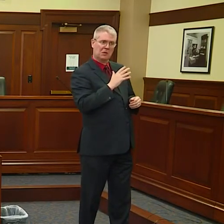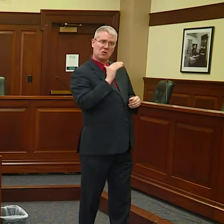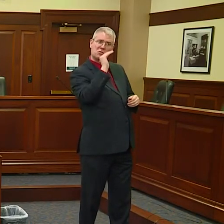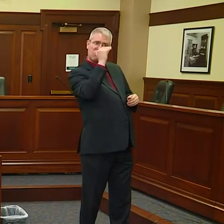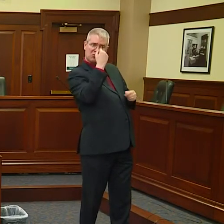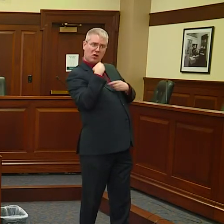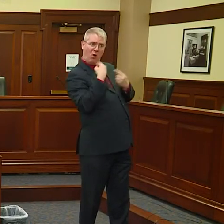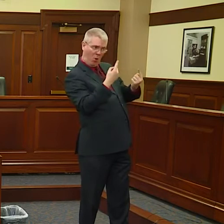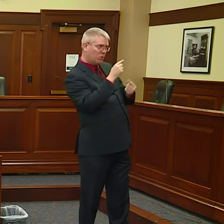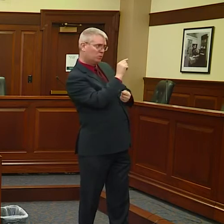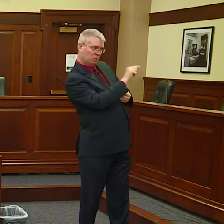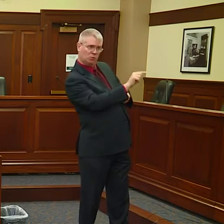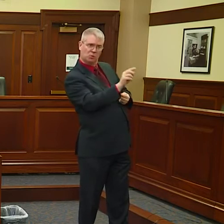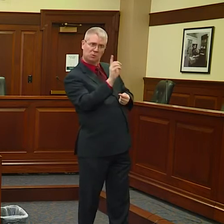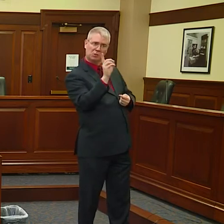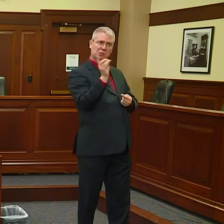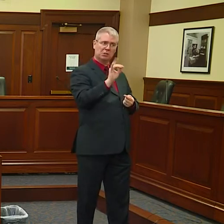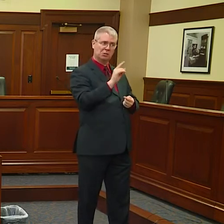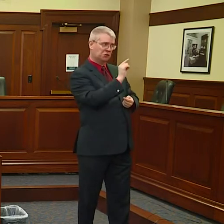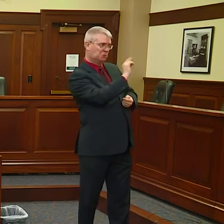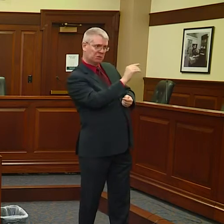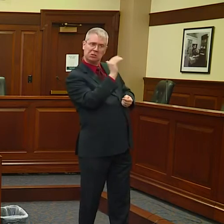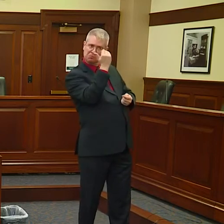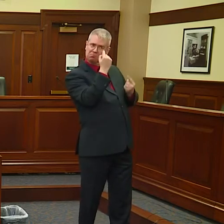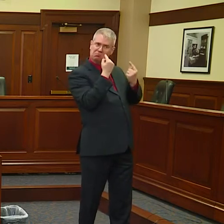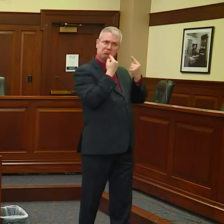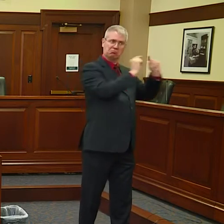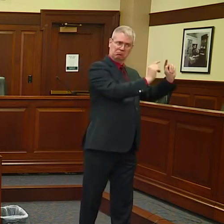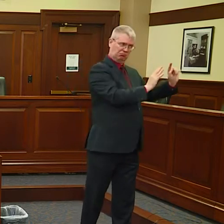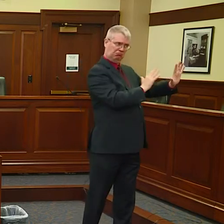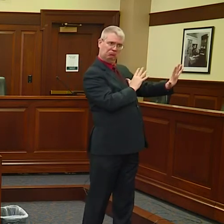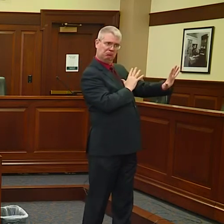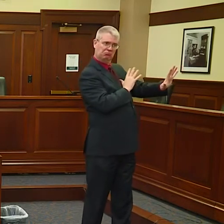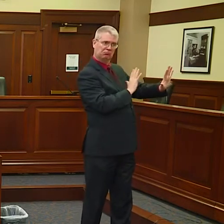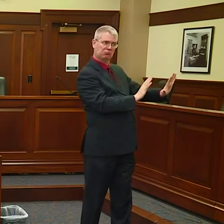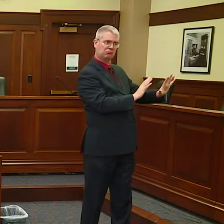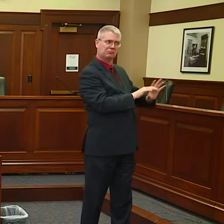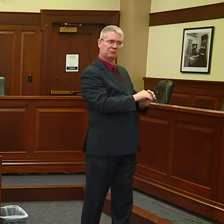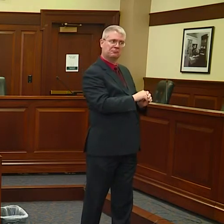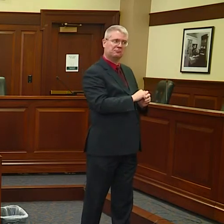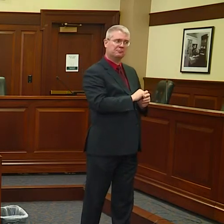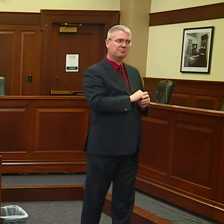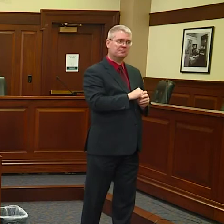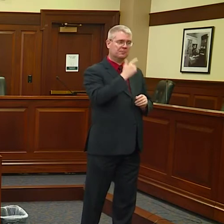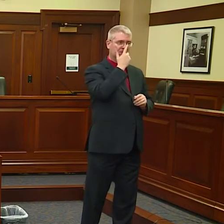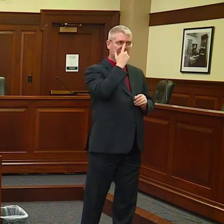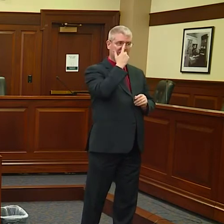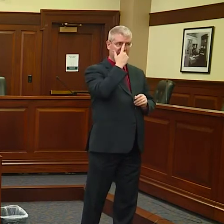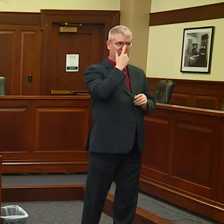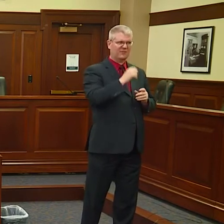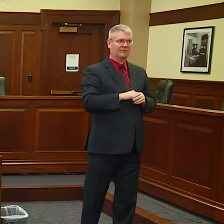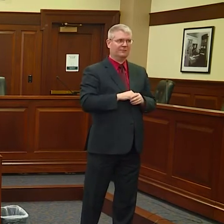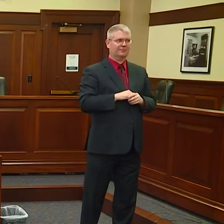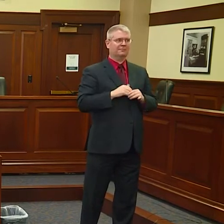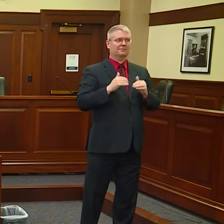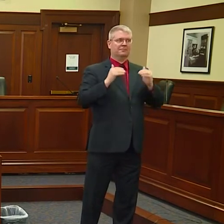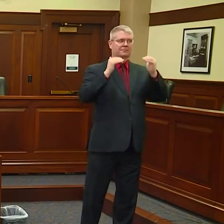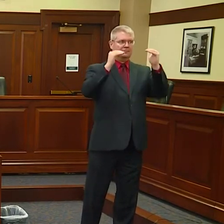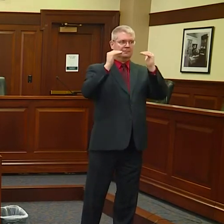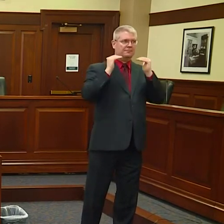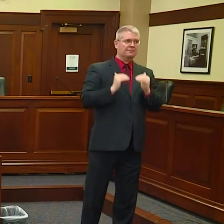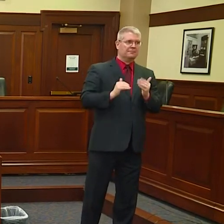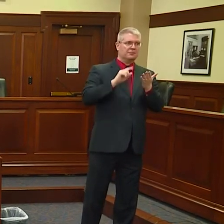what would be the state's response to that if hospitals reach this critical breaking point? Well,